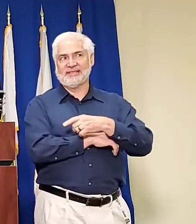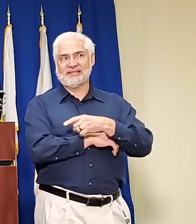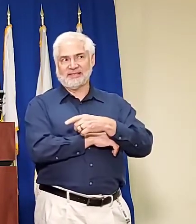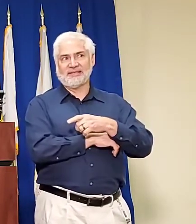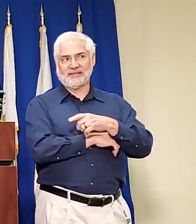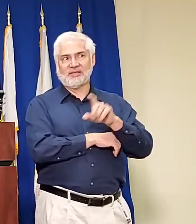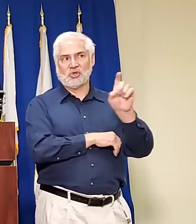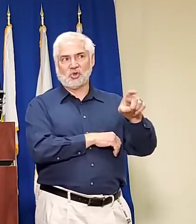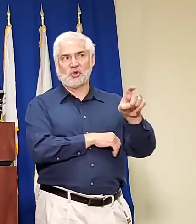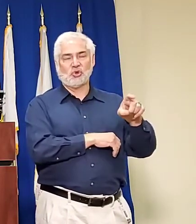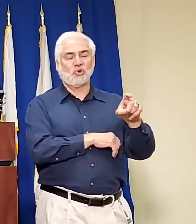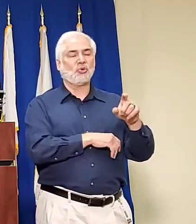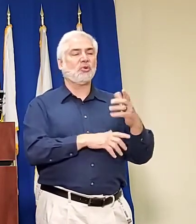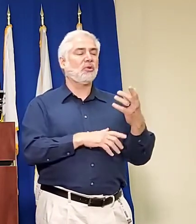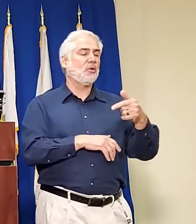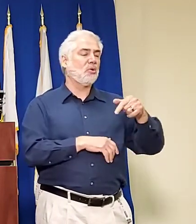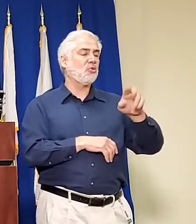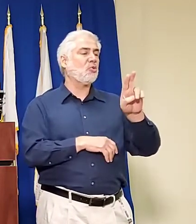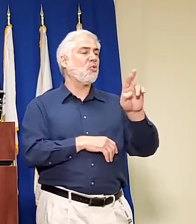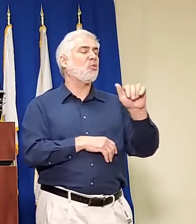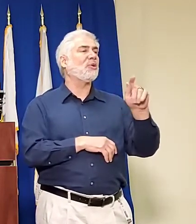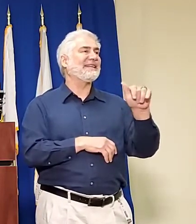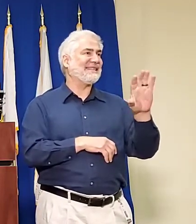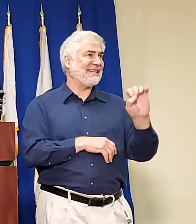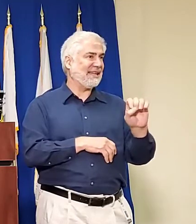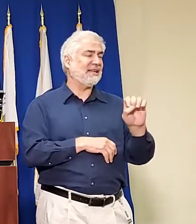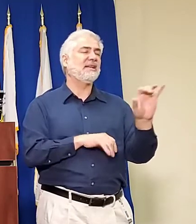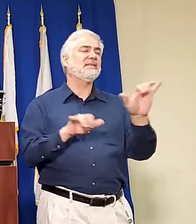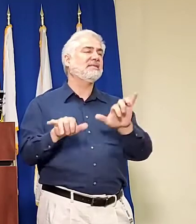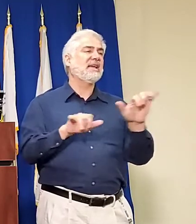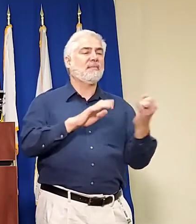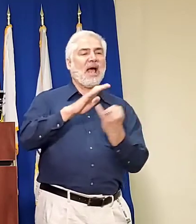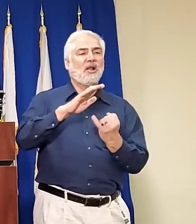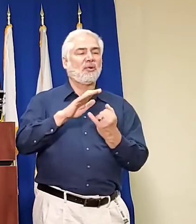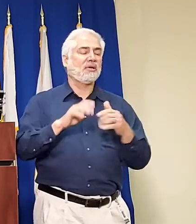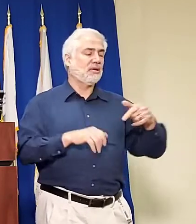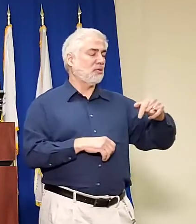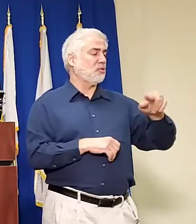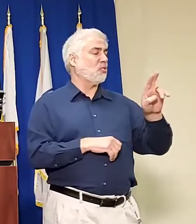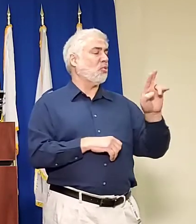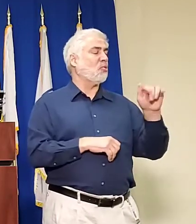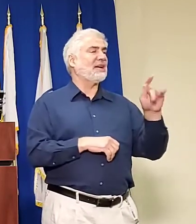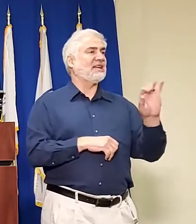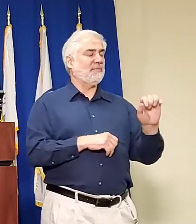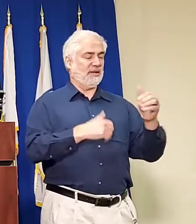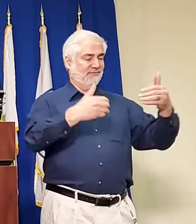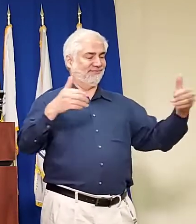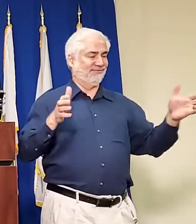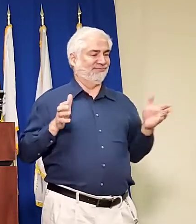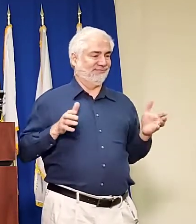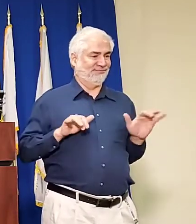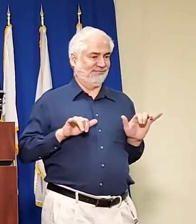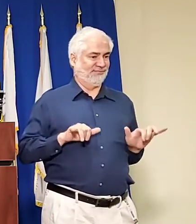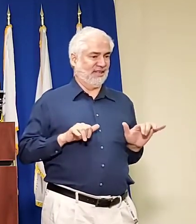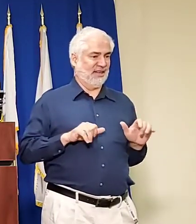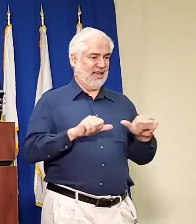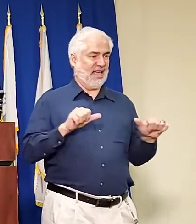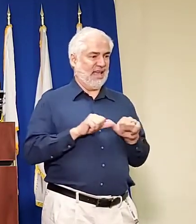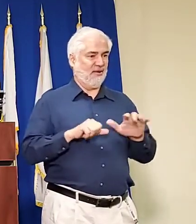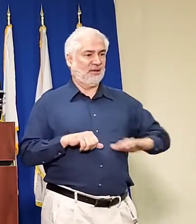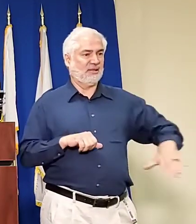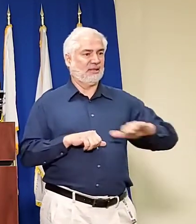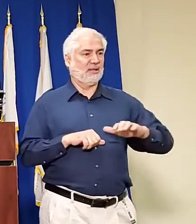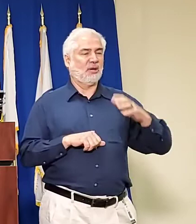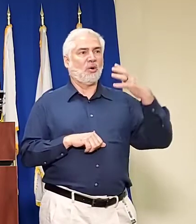Quarantine is similar to isolation in that you stay in your house. You don't really go out except for a medical appointment if need be, and you